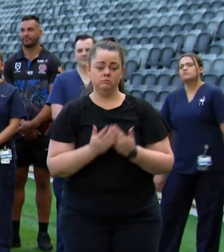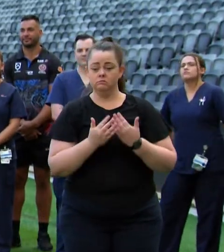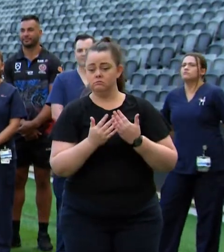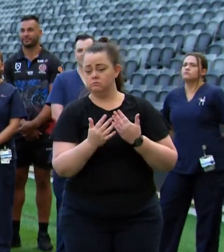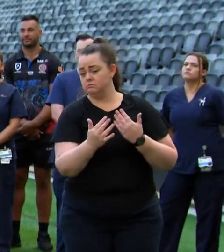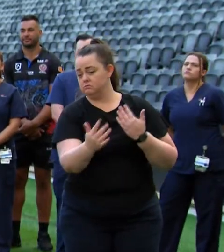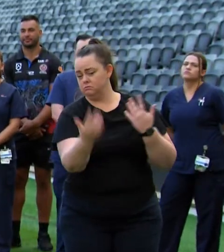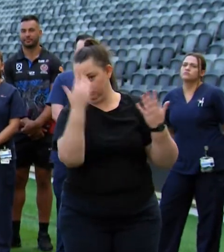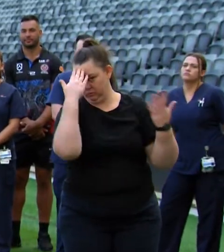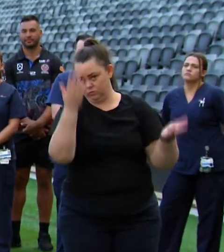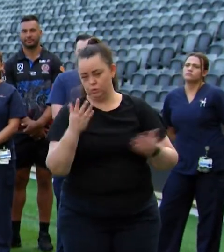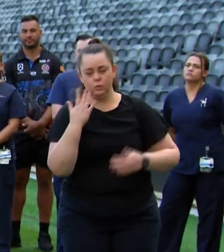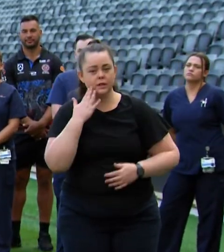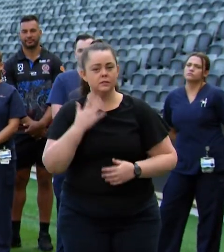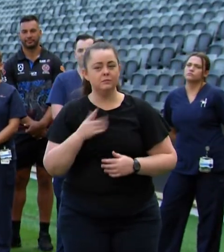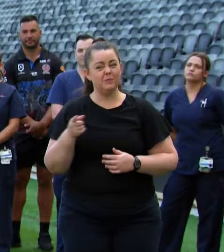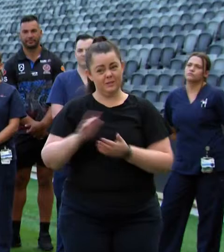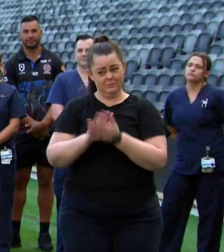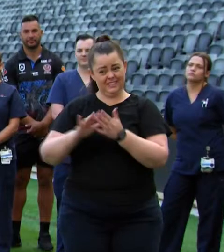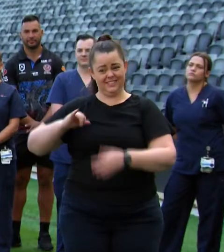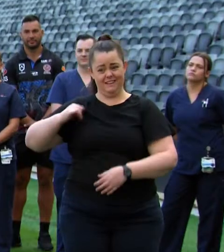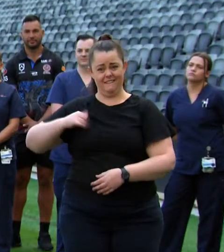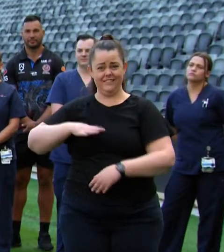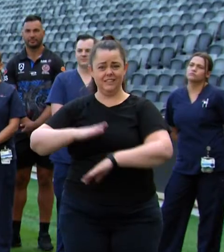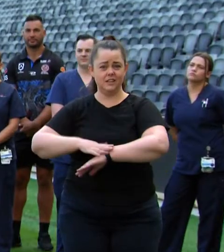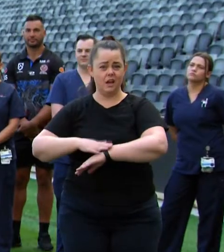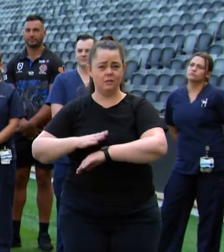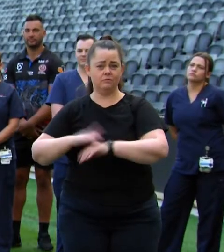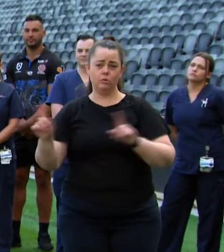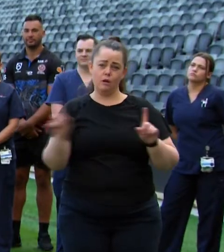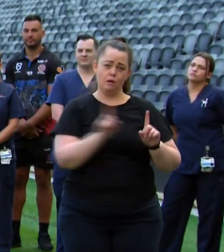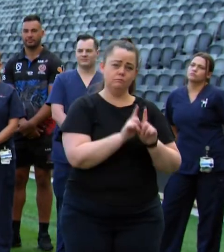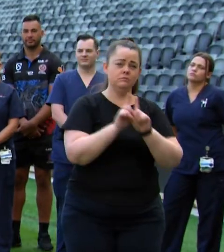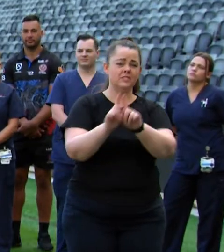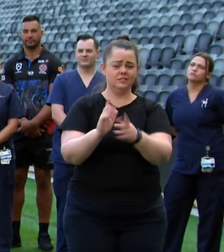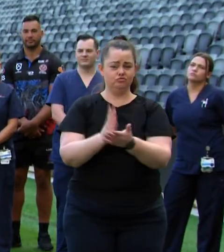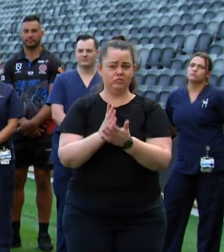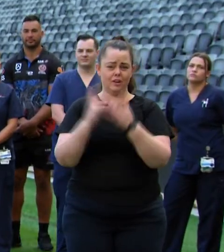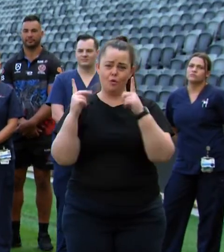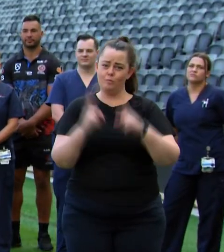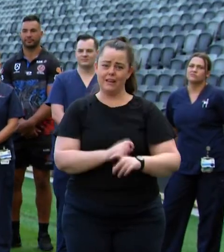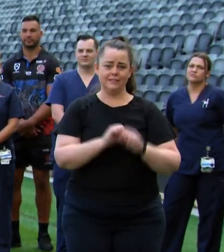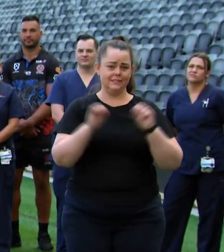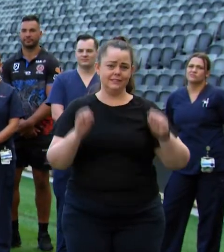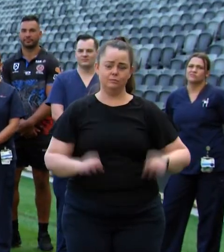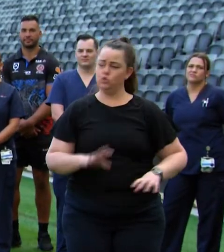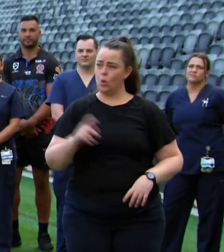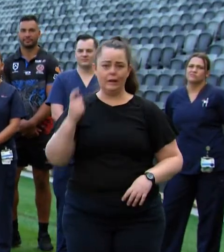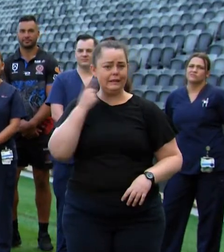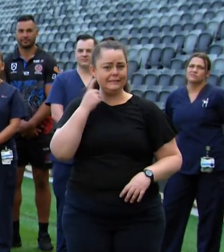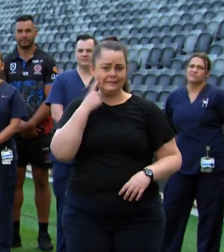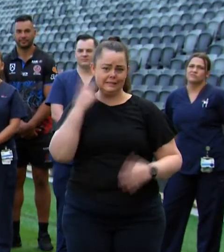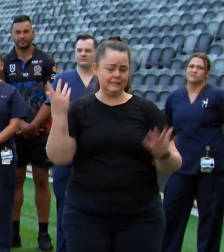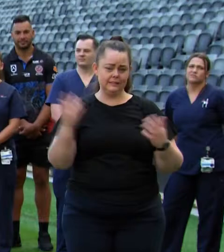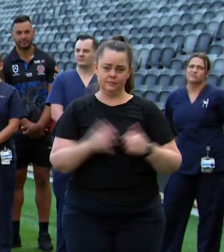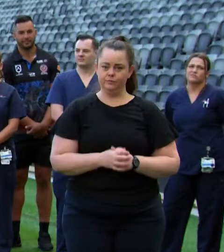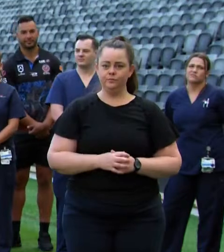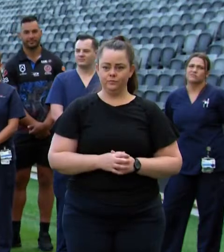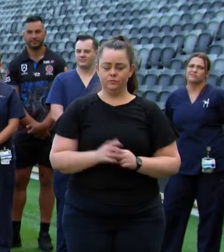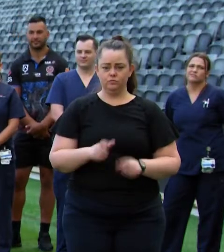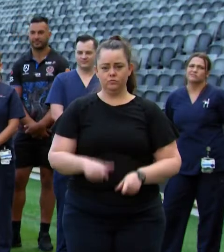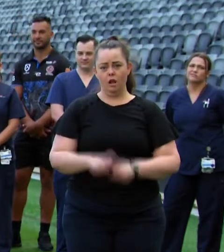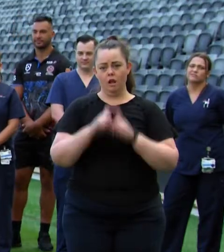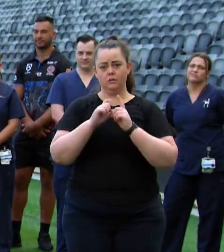3. So it takes staff time as well. It's a complex and difficult and challenging situation, but I